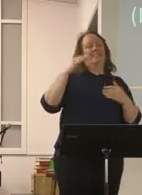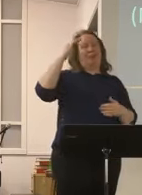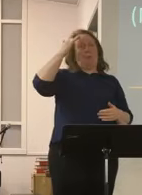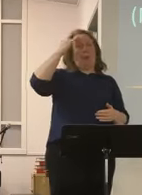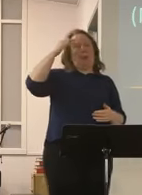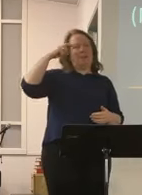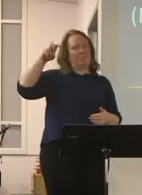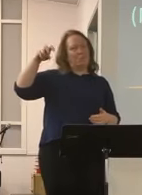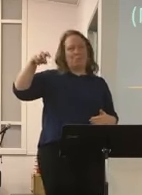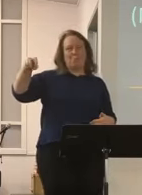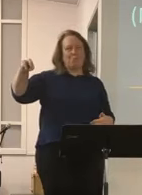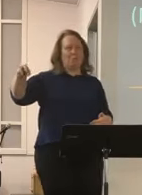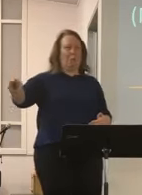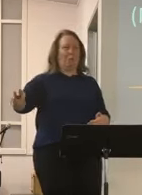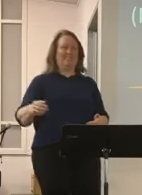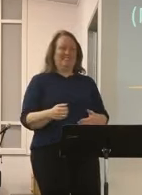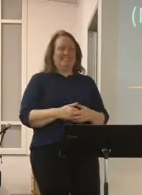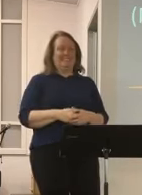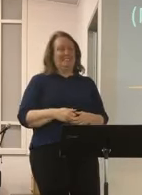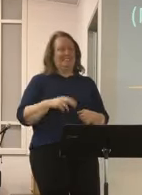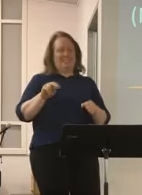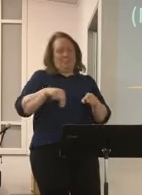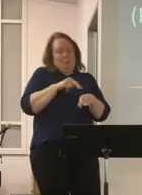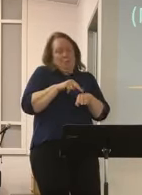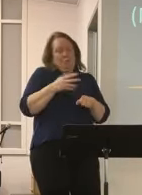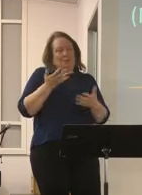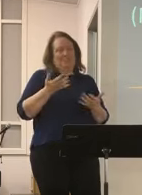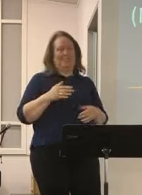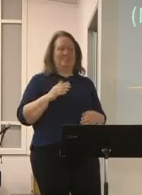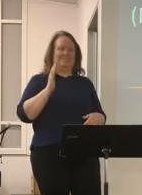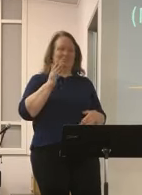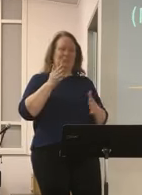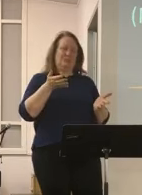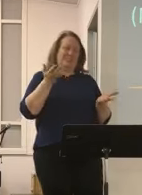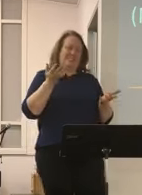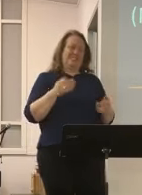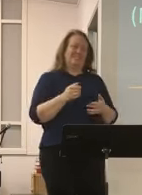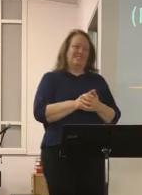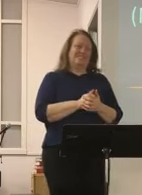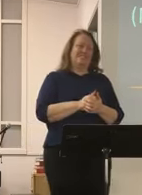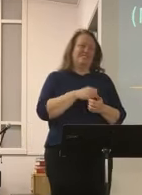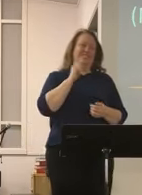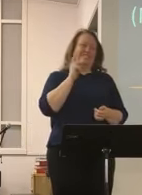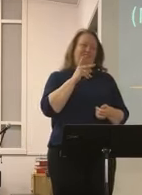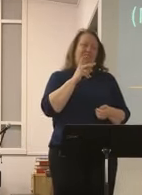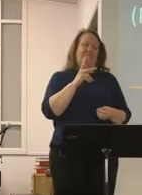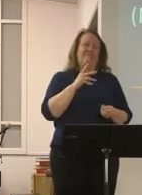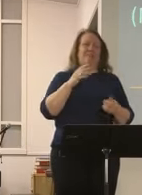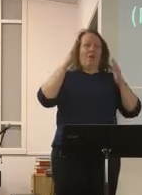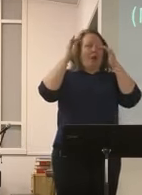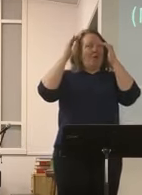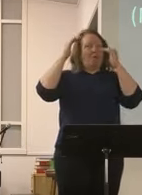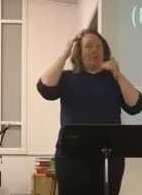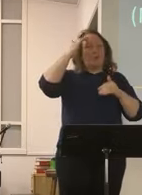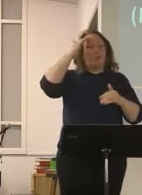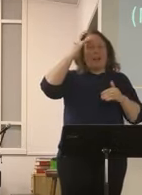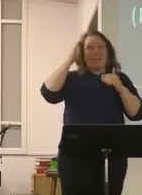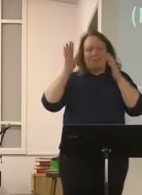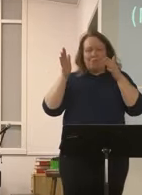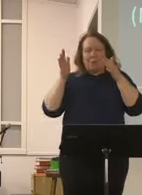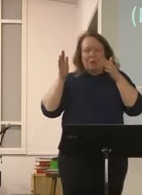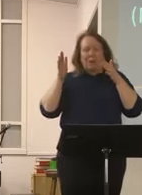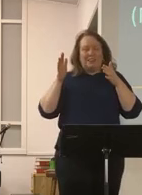race sometimes, so I just tell you we're normal too, preachers are. So, all right. Hopefully your minds will stay with me as we get